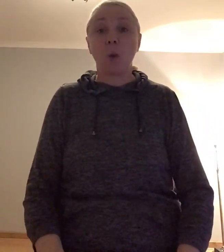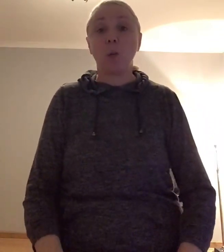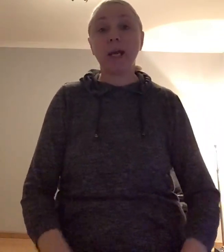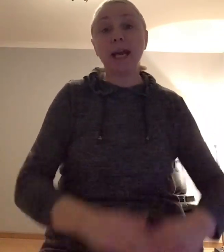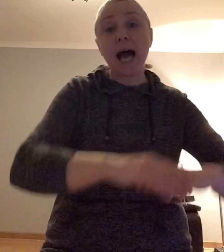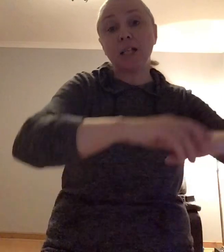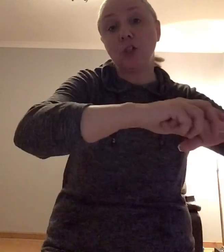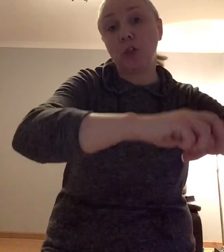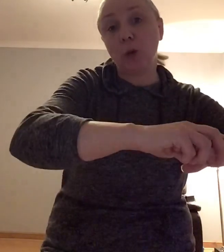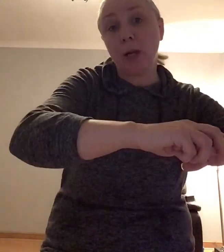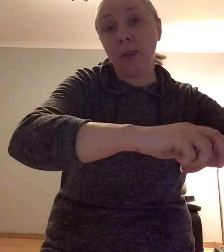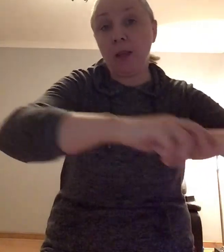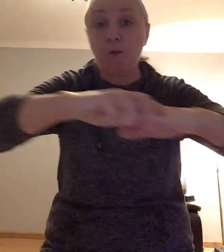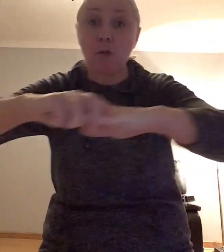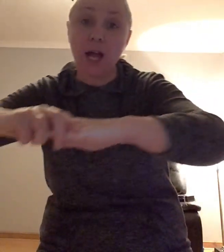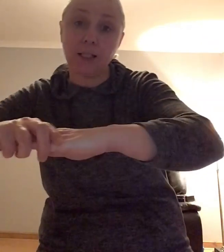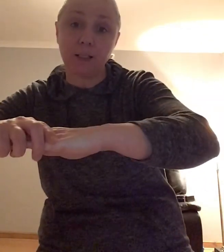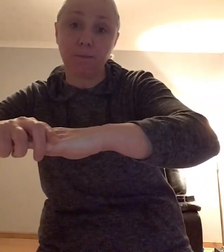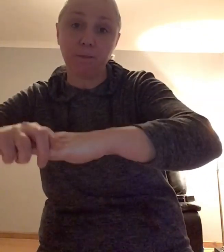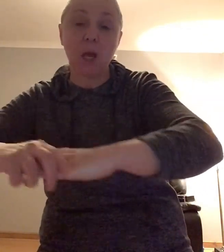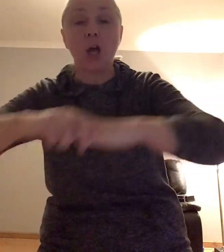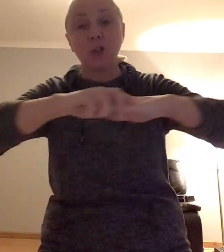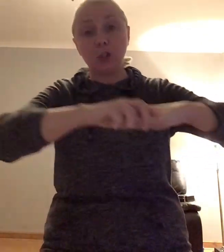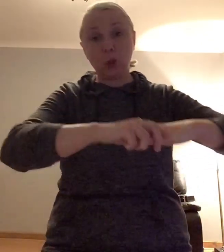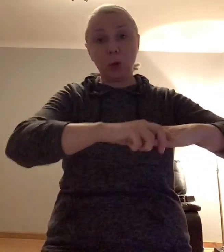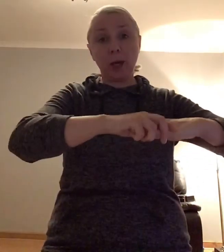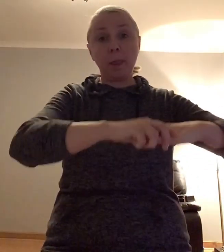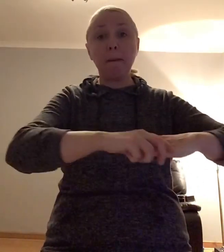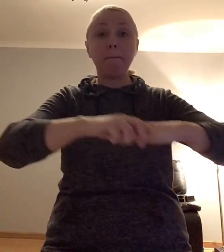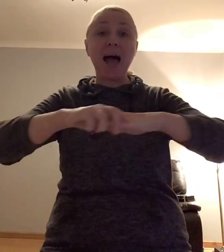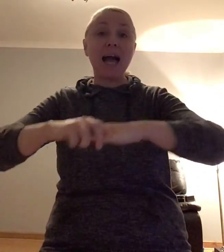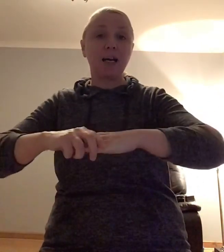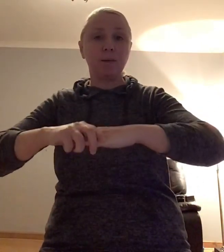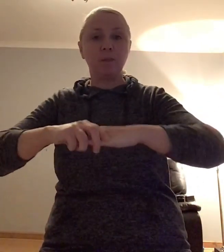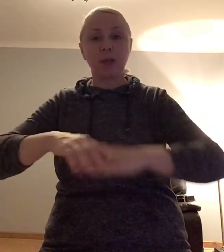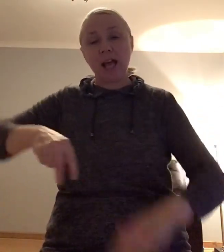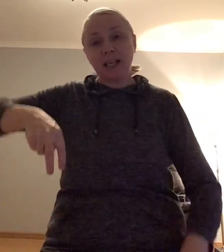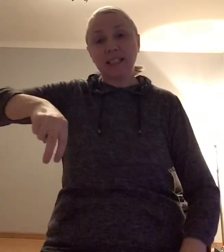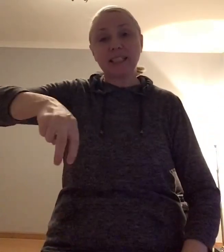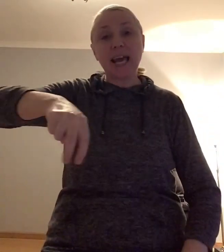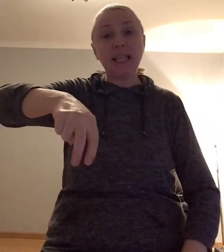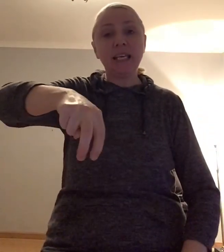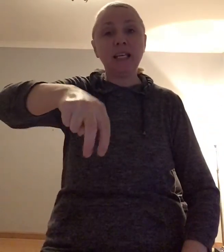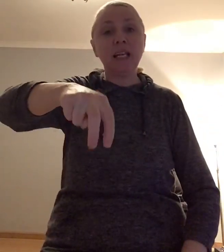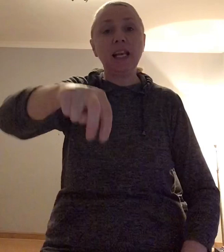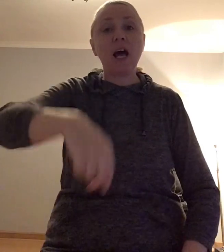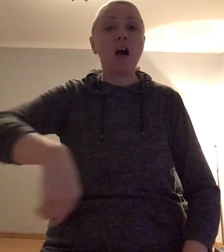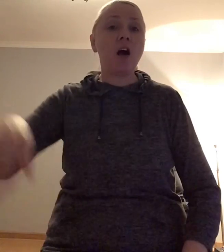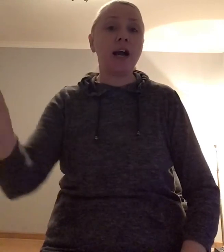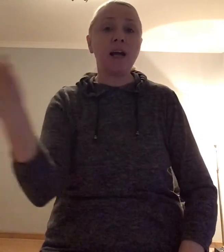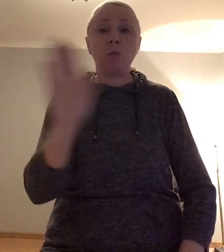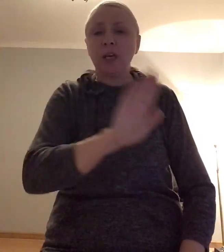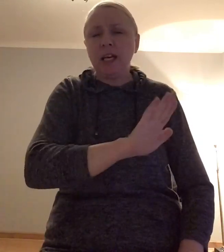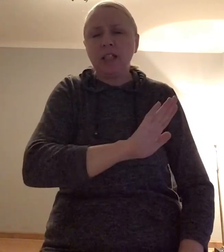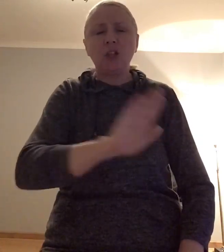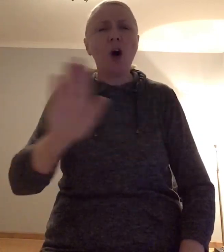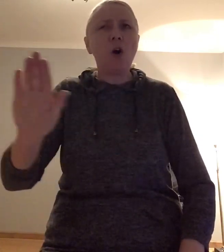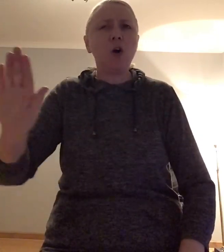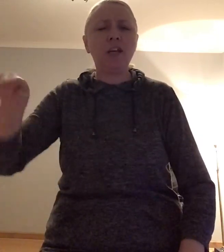We got two in the front, two in the back, sailing along and we don't